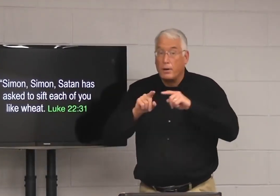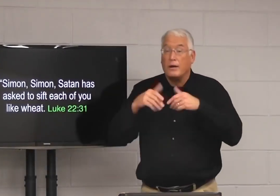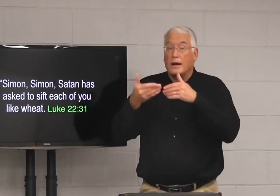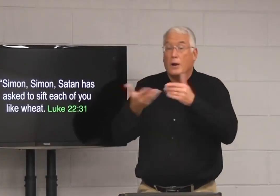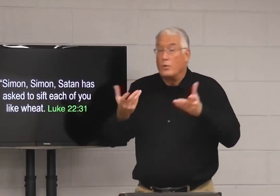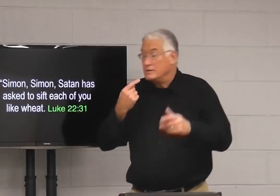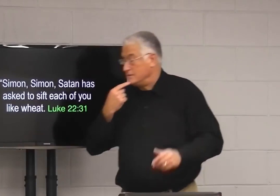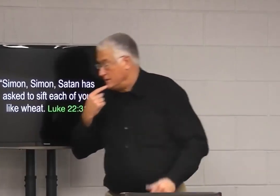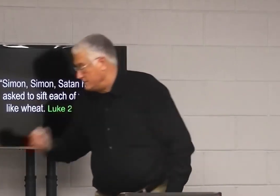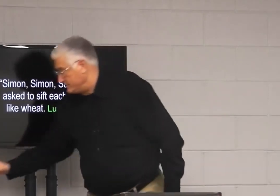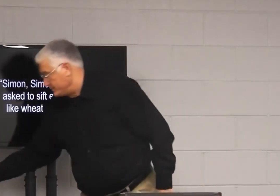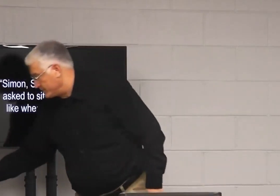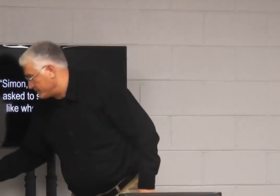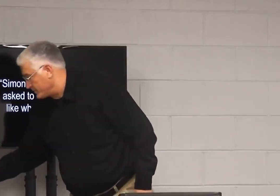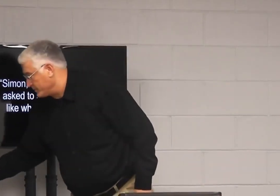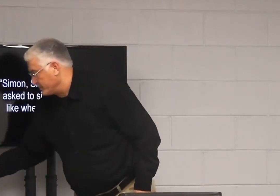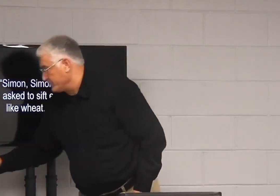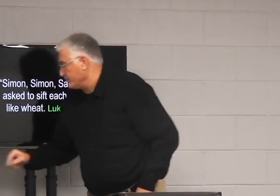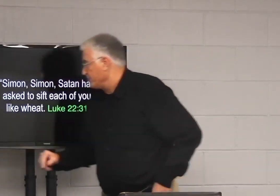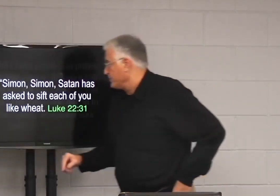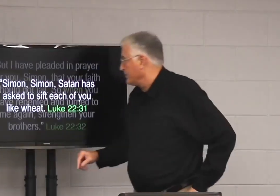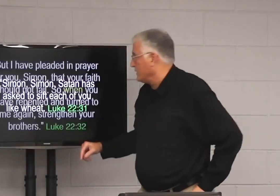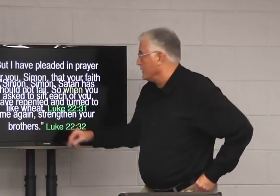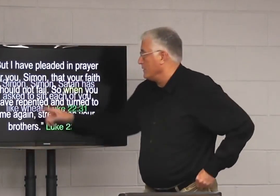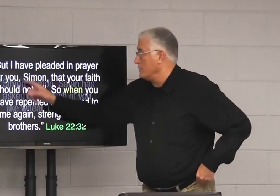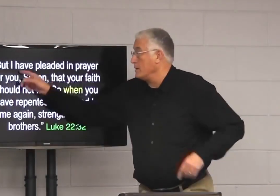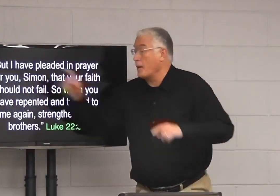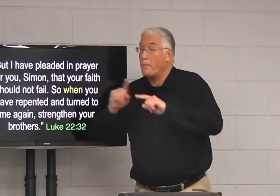like wheat. But next, what it said was,